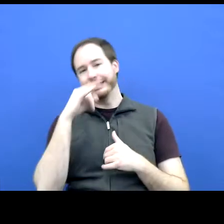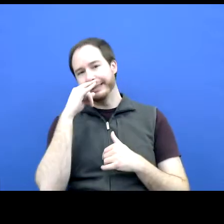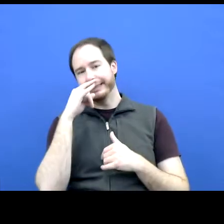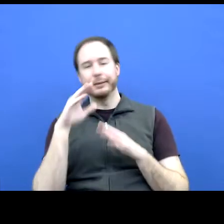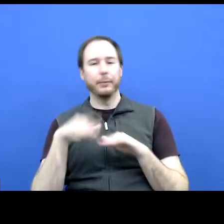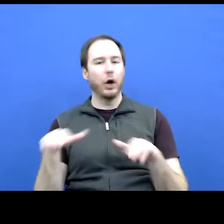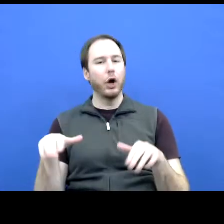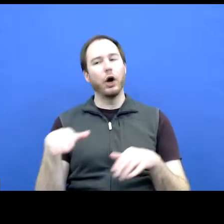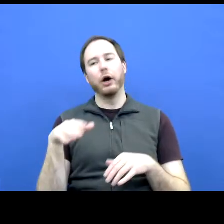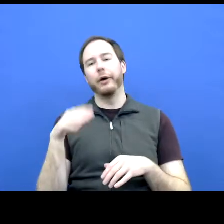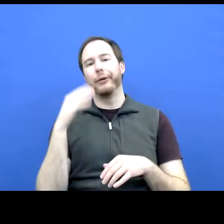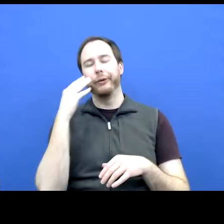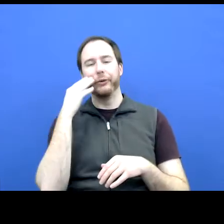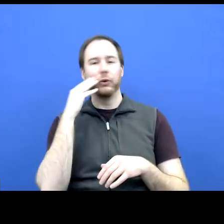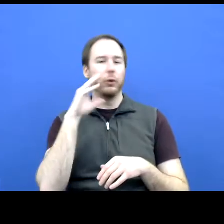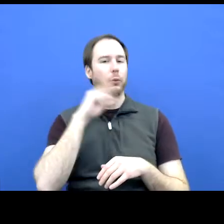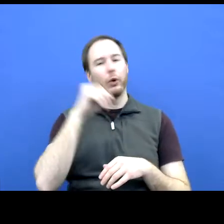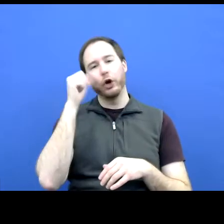gender reveal.